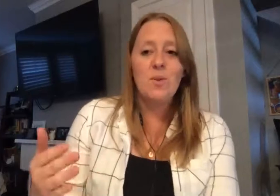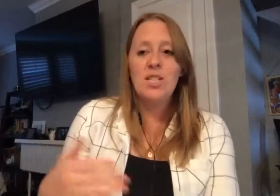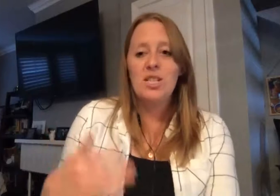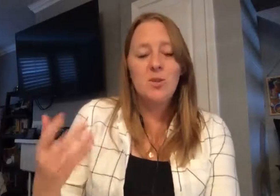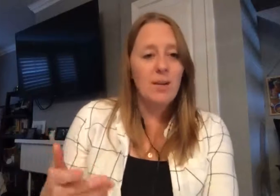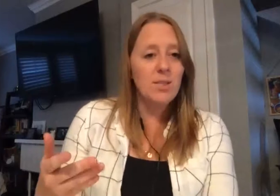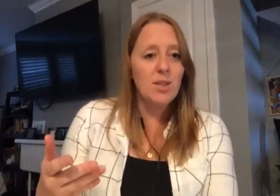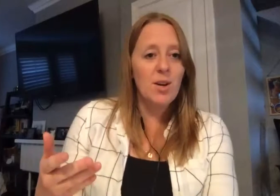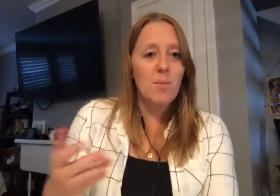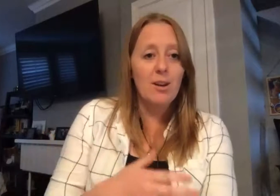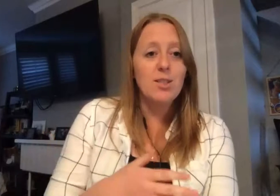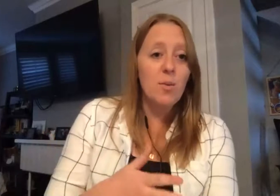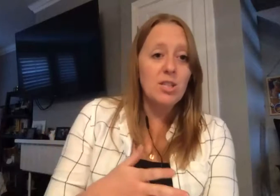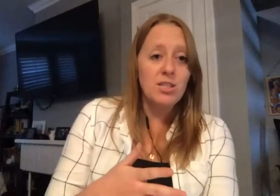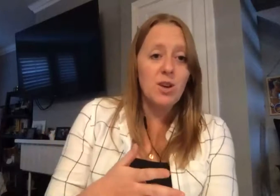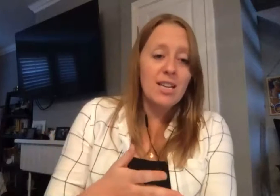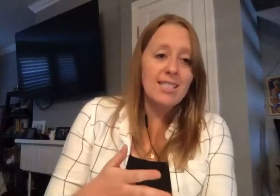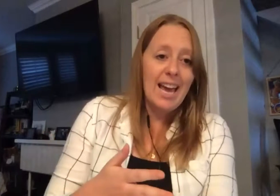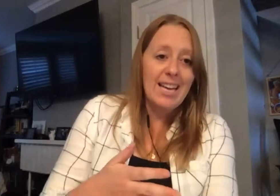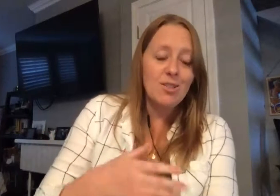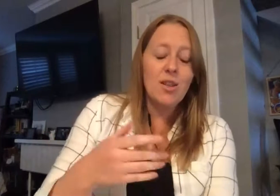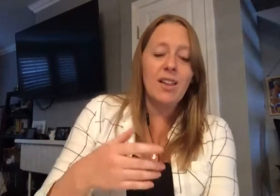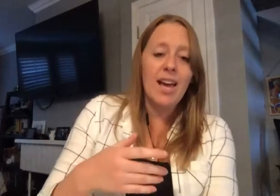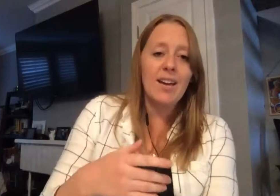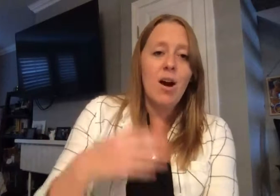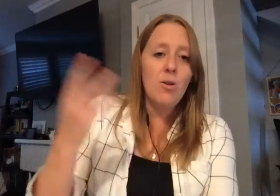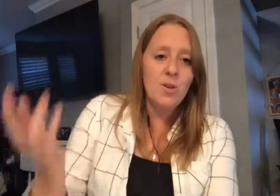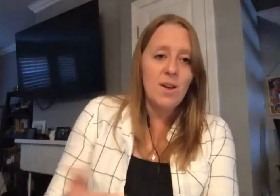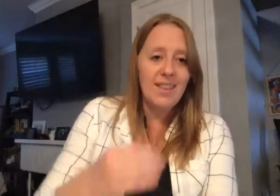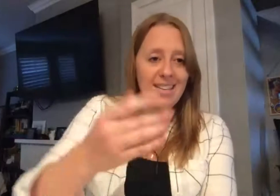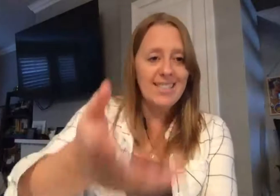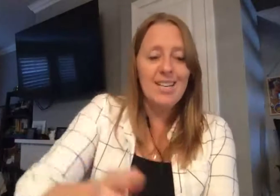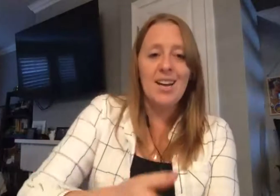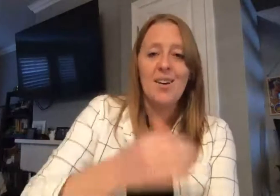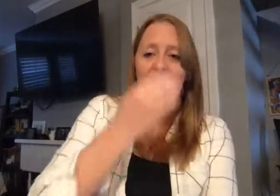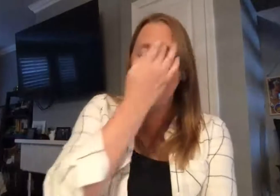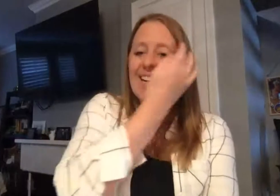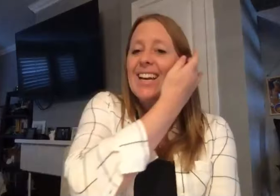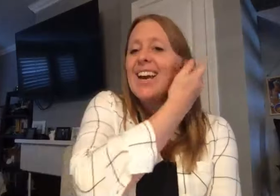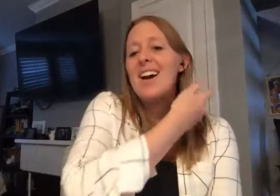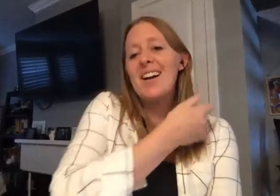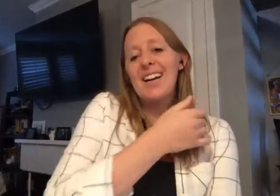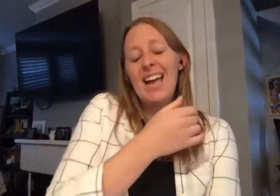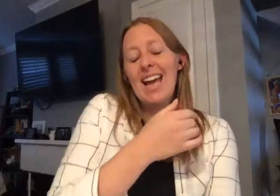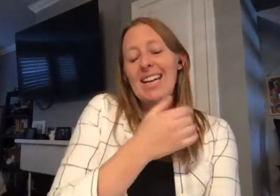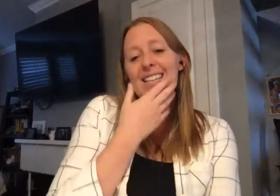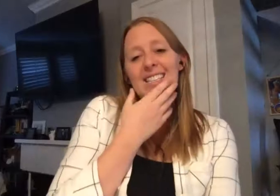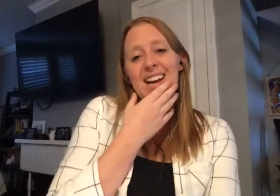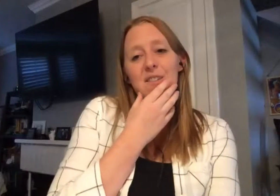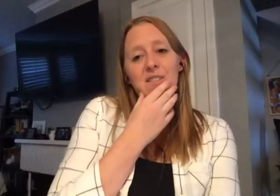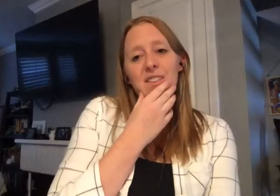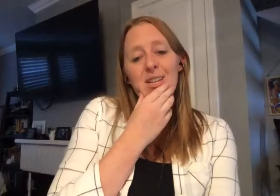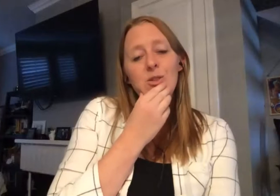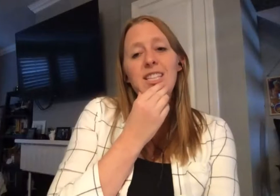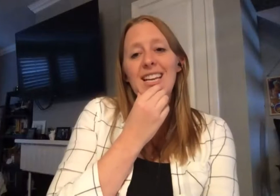And when she screams, her parents know what she's trying to say. So they're like, "Oh, you want this? Here you go." And it's